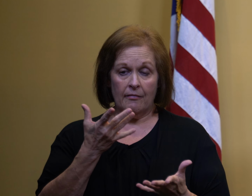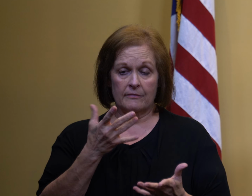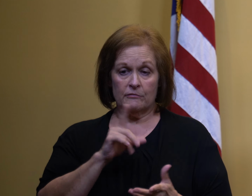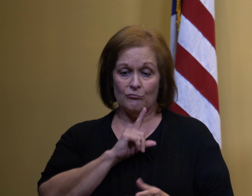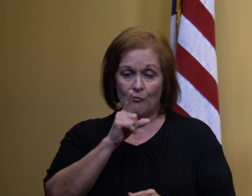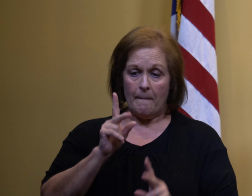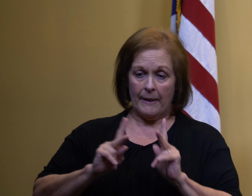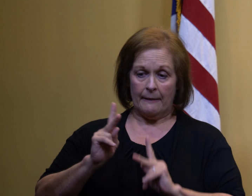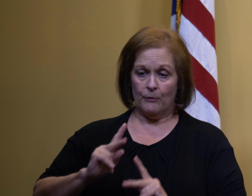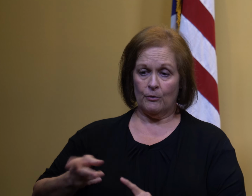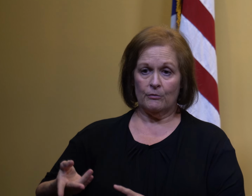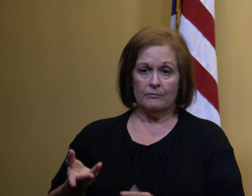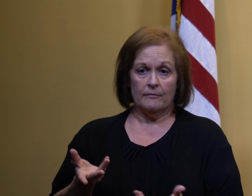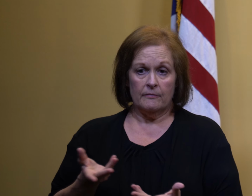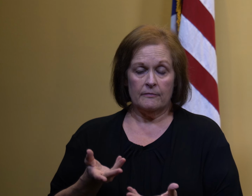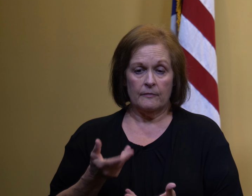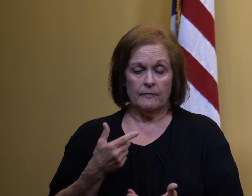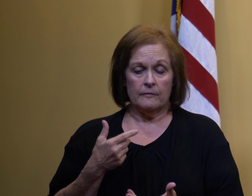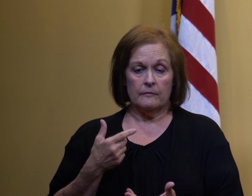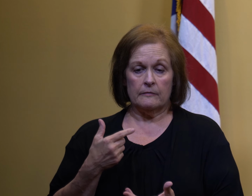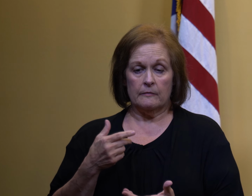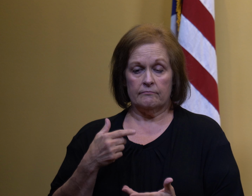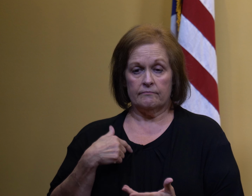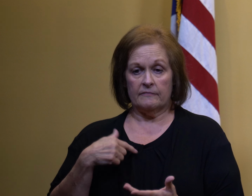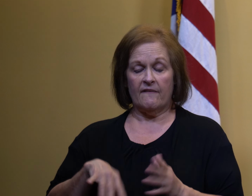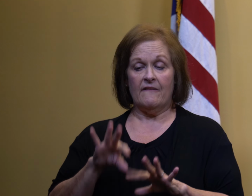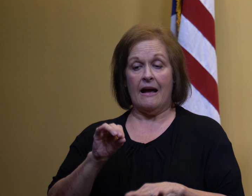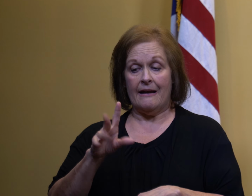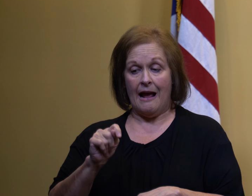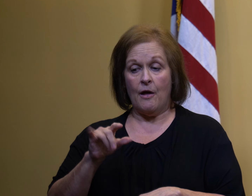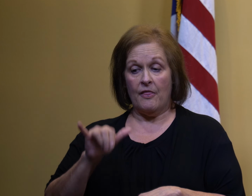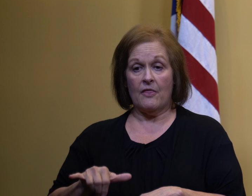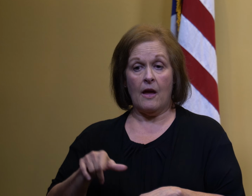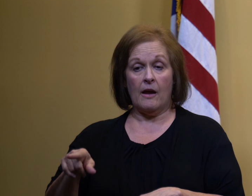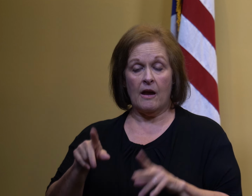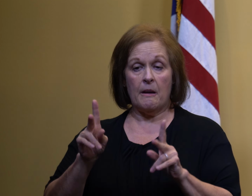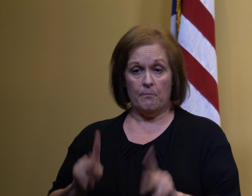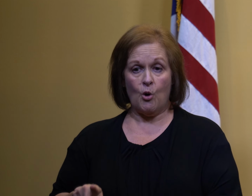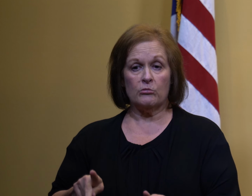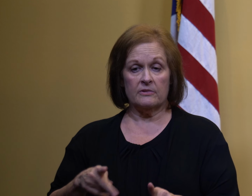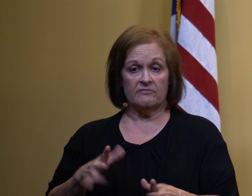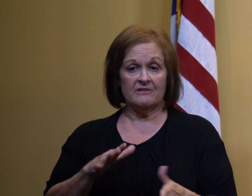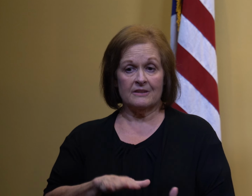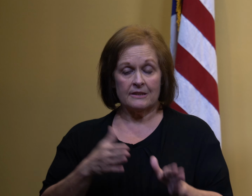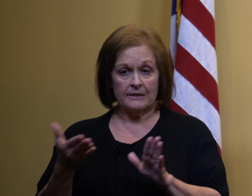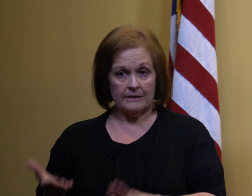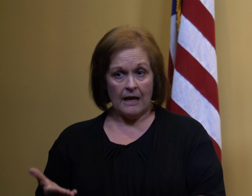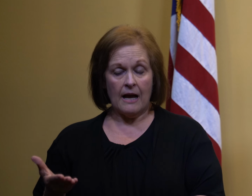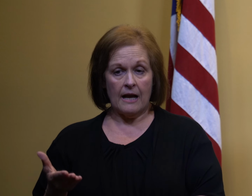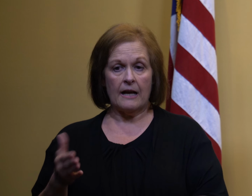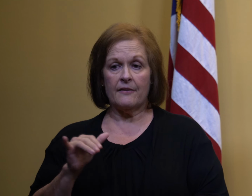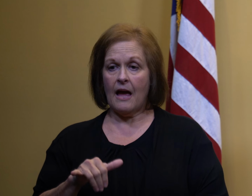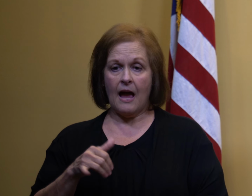And so learning that the victim just succumbed to her injuries, it's